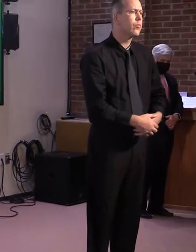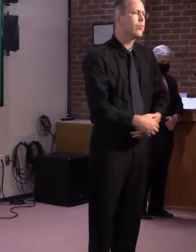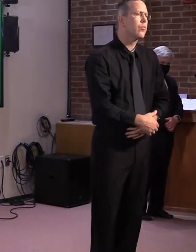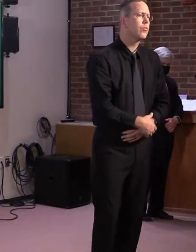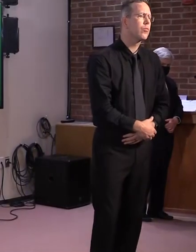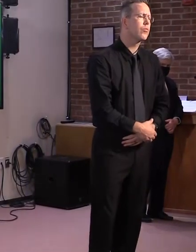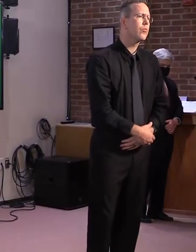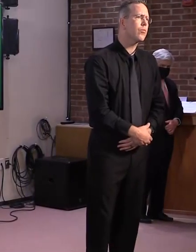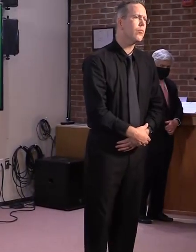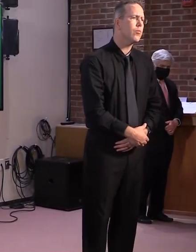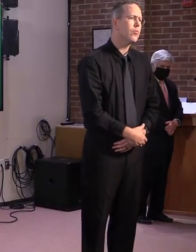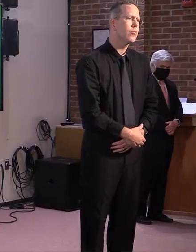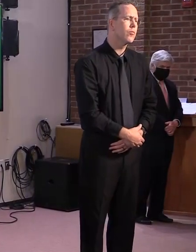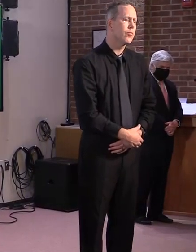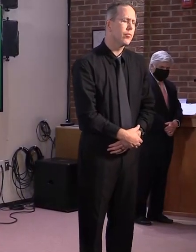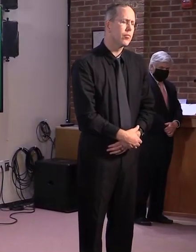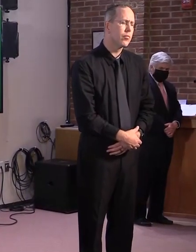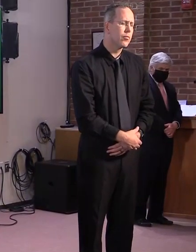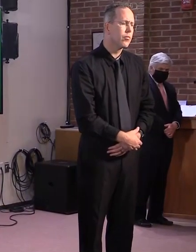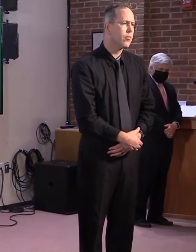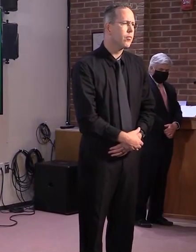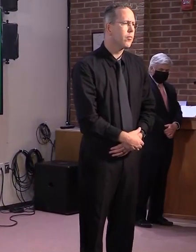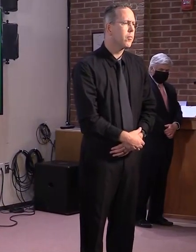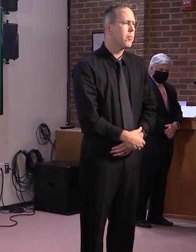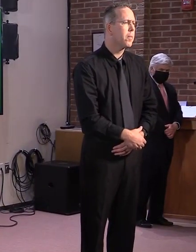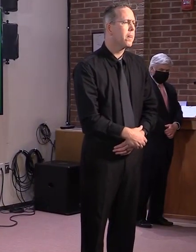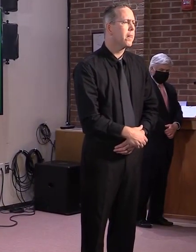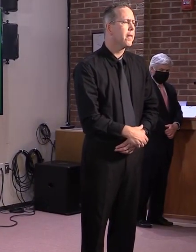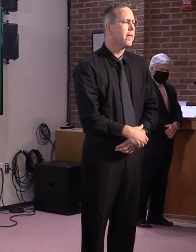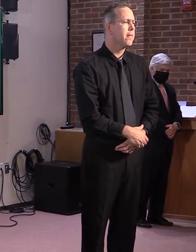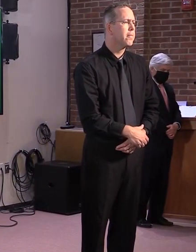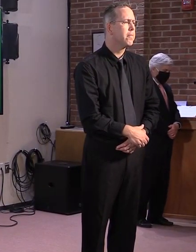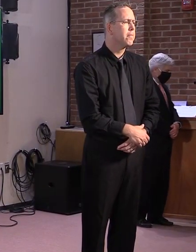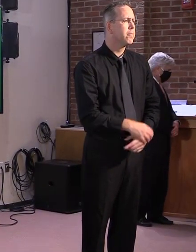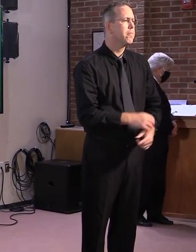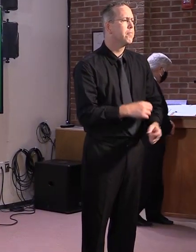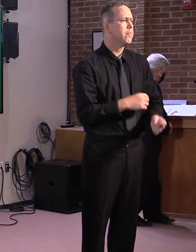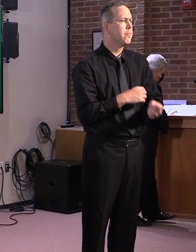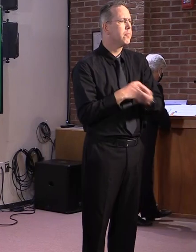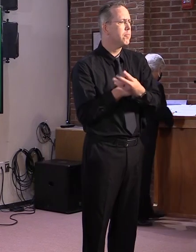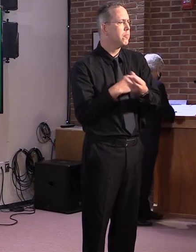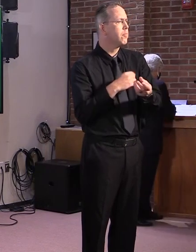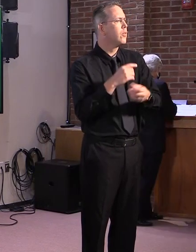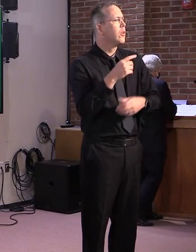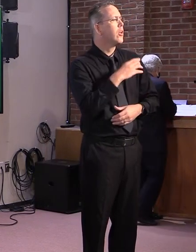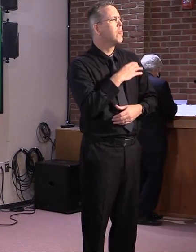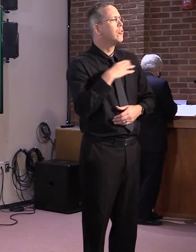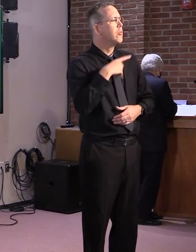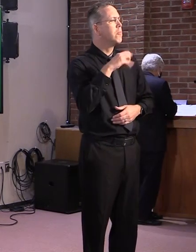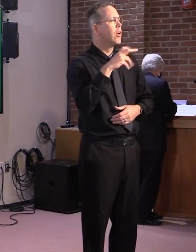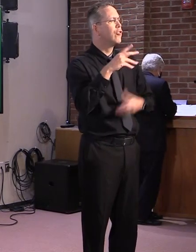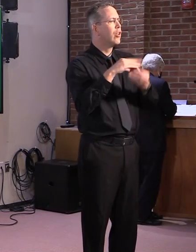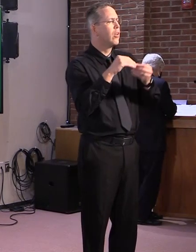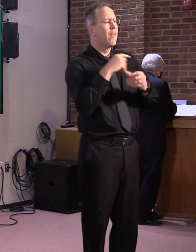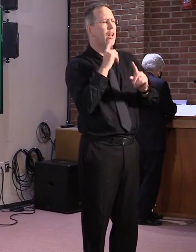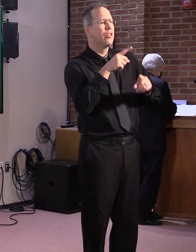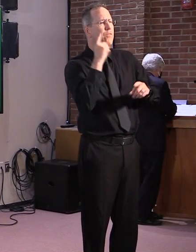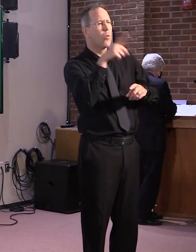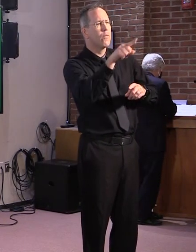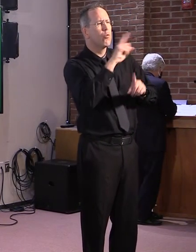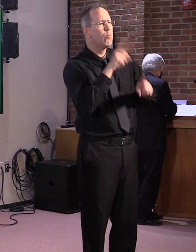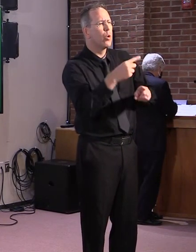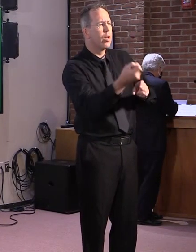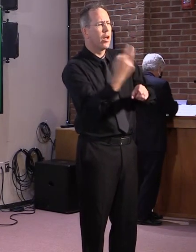All right, and Commissioner Pichek did get an answer to Aaron's question on why we went from 40 to 500